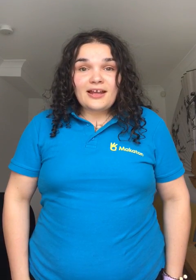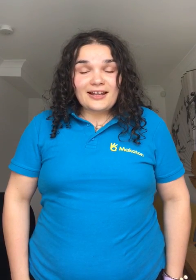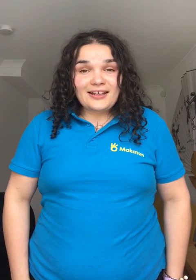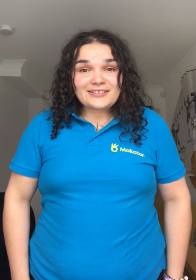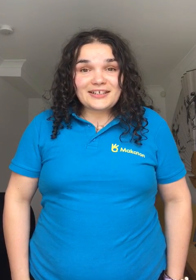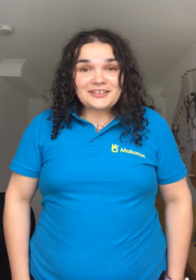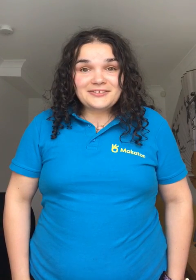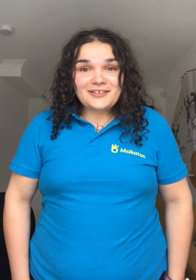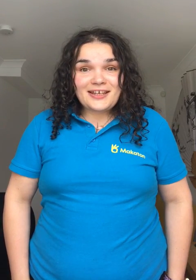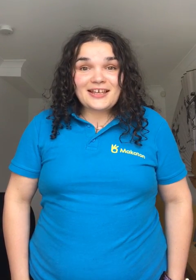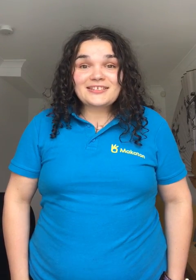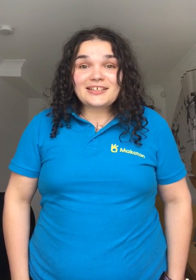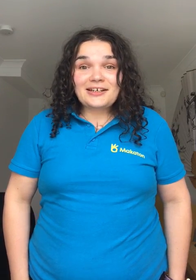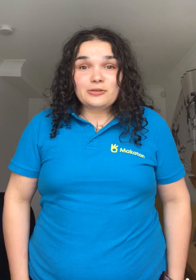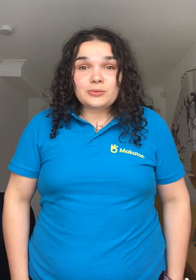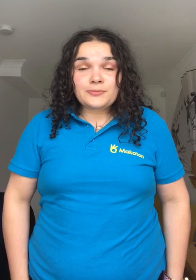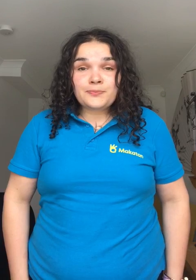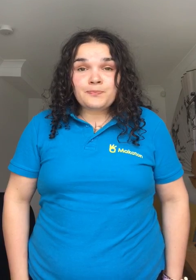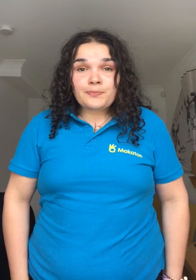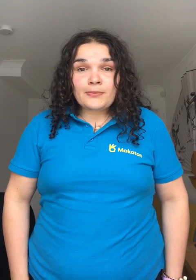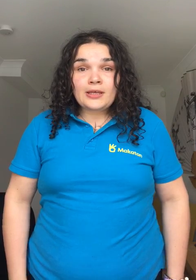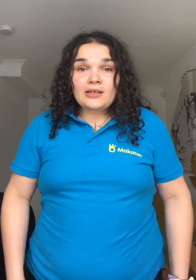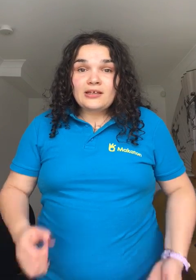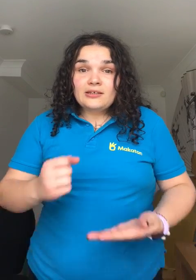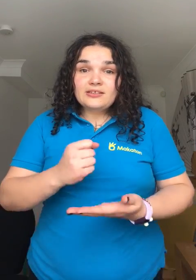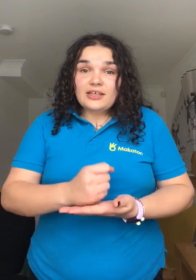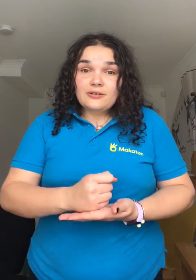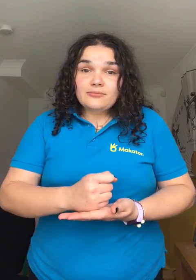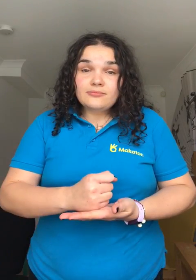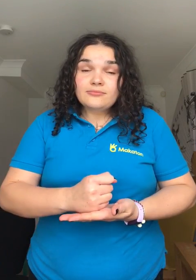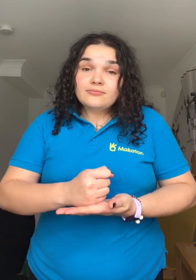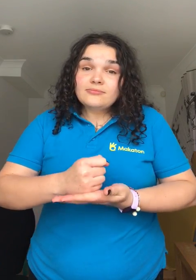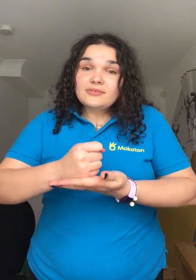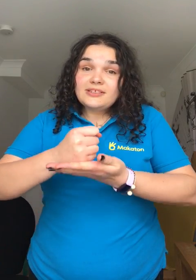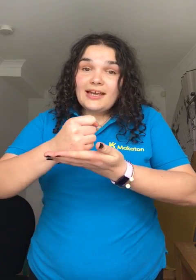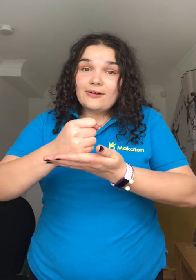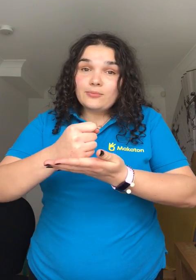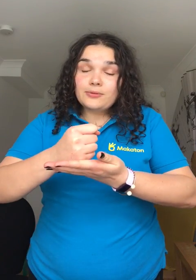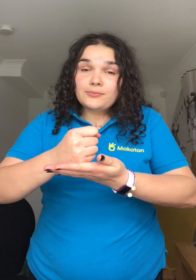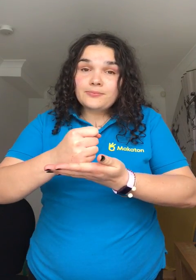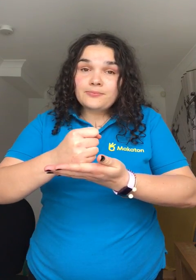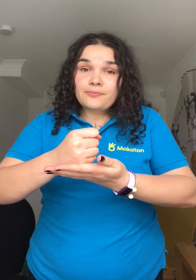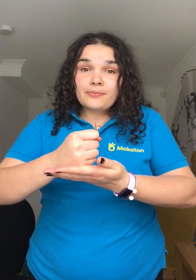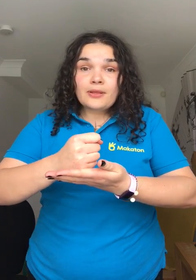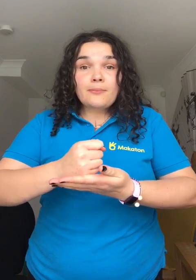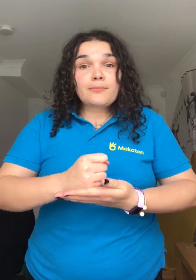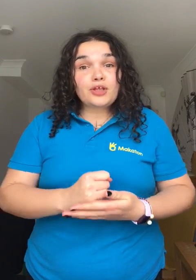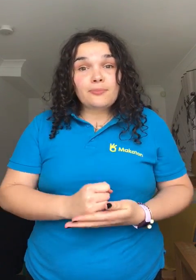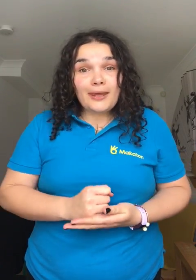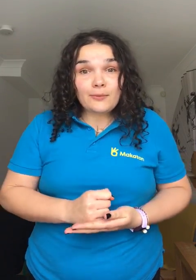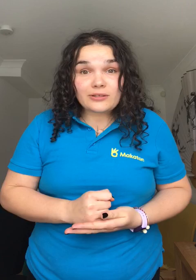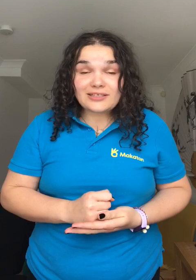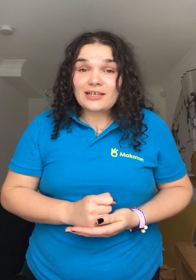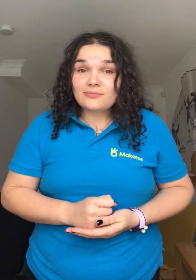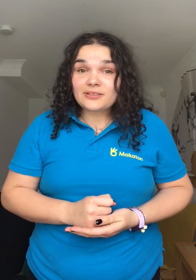Our next sign is to help. So, to help. But you may want to help